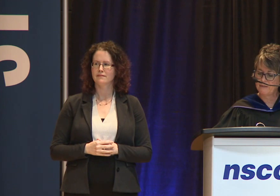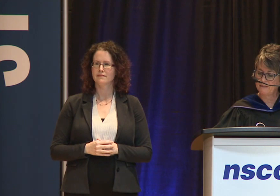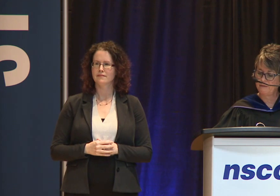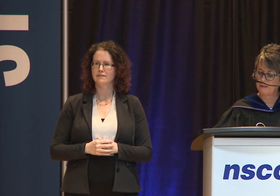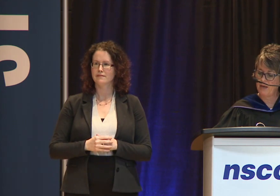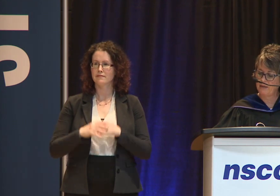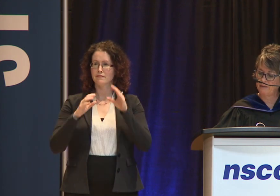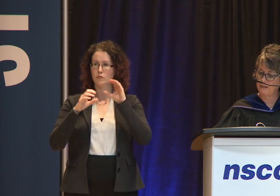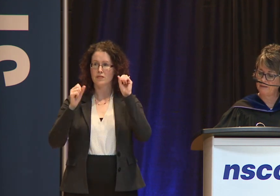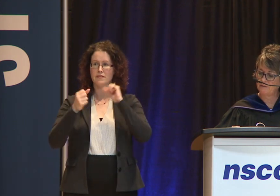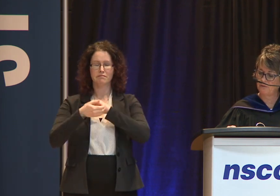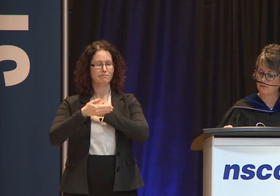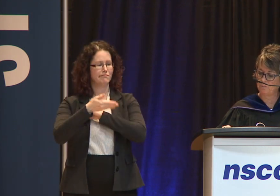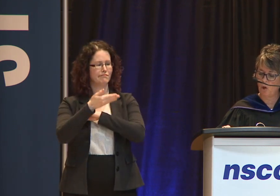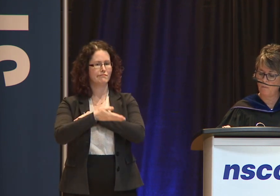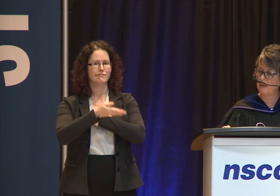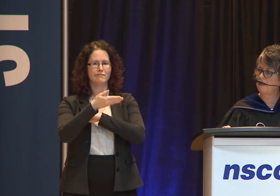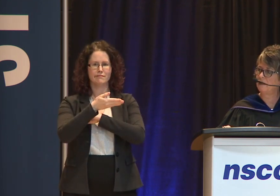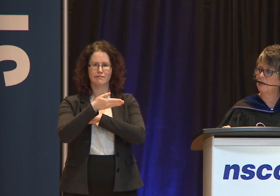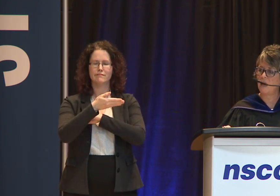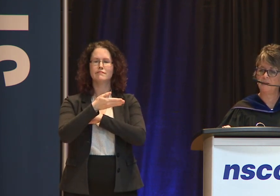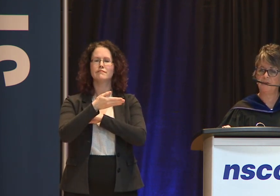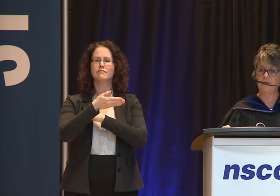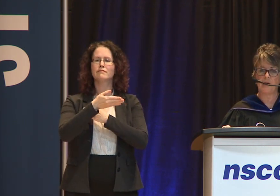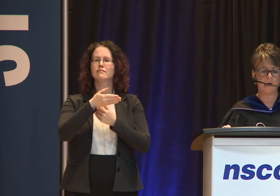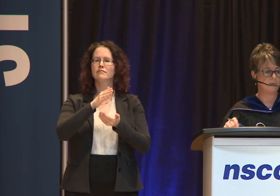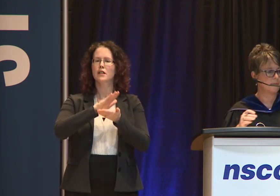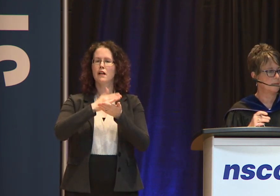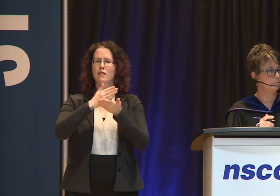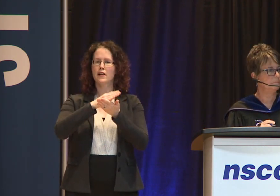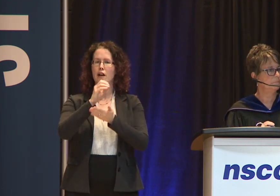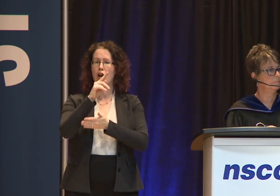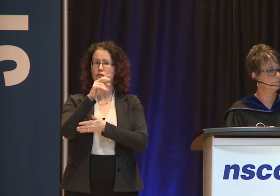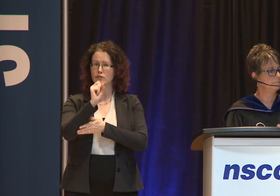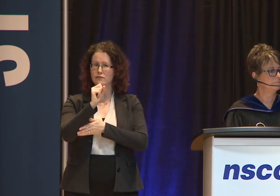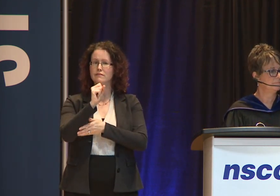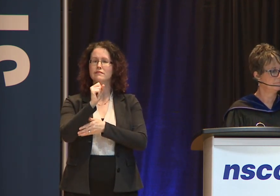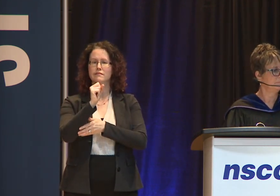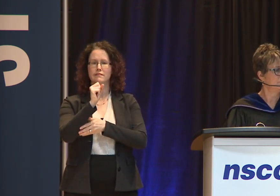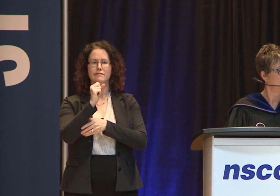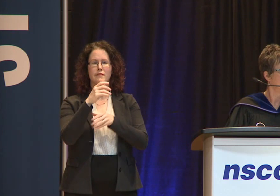Mr. President, the candidates for the Diploma in Culinary Arts.